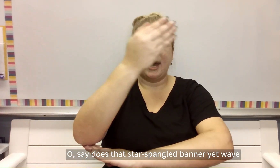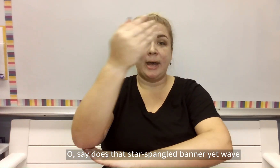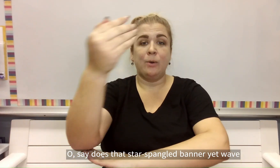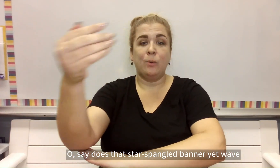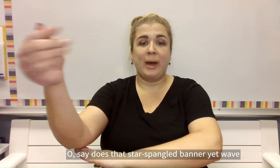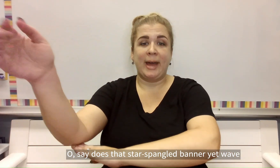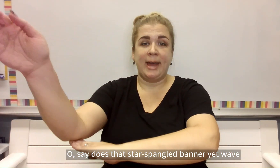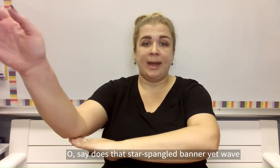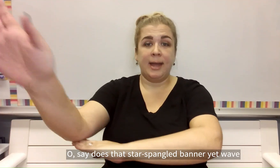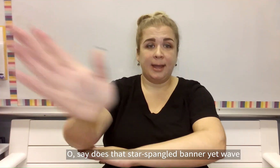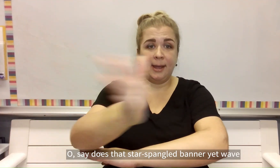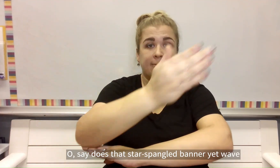yet wave